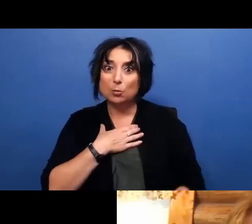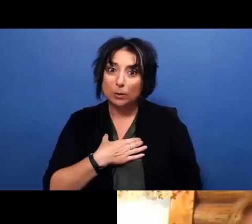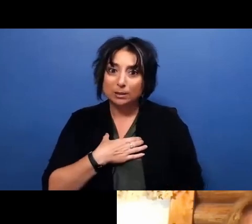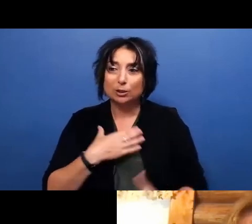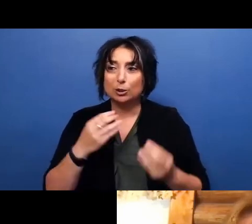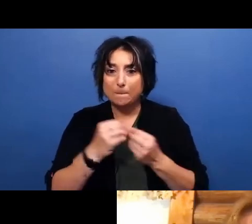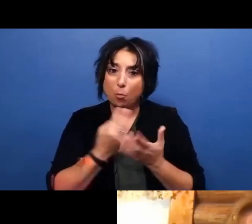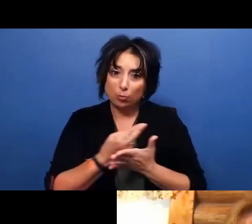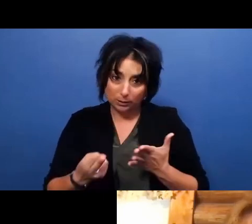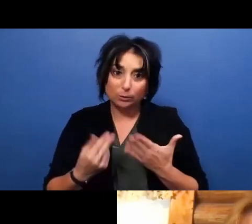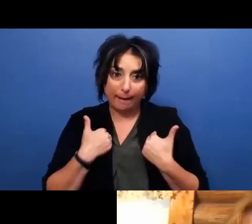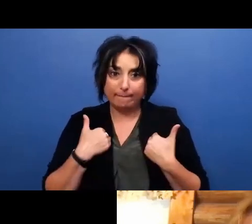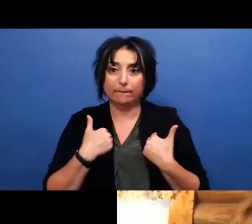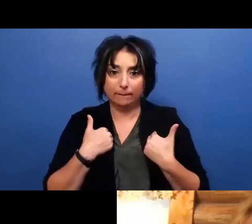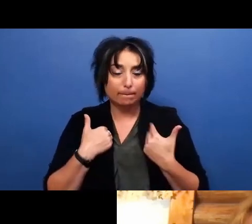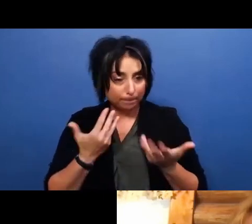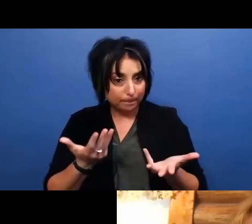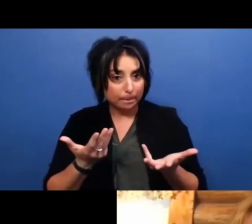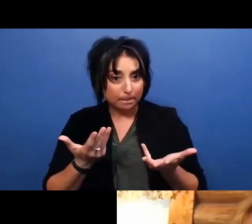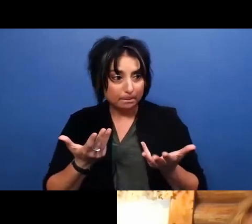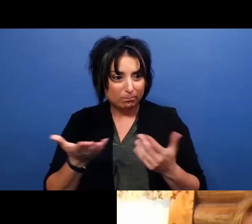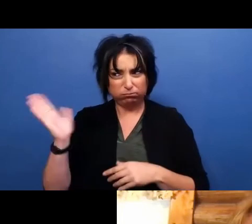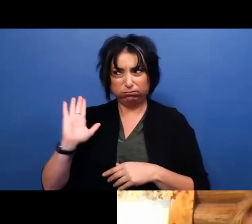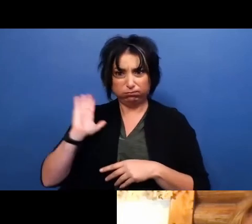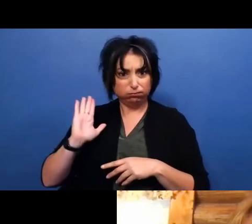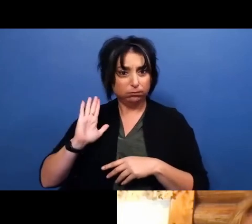more resources when their children were born,